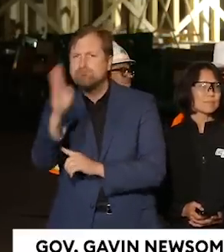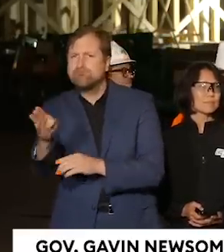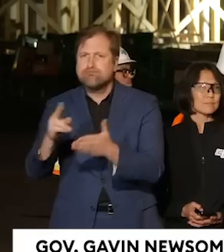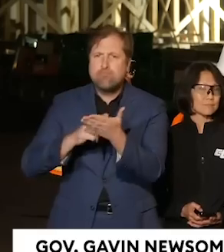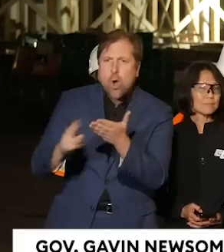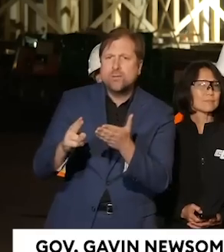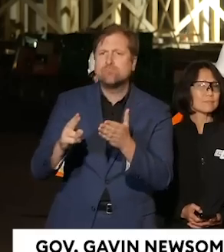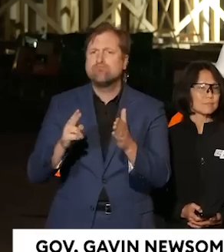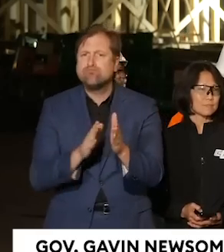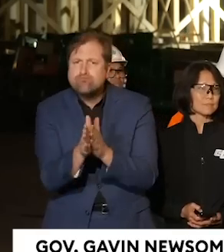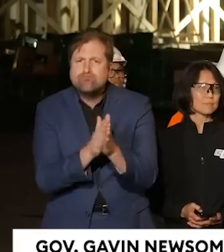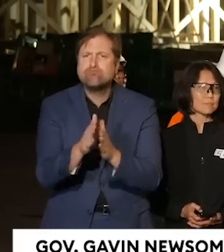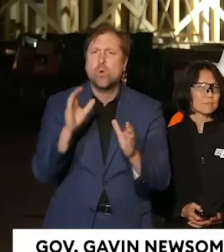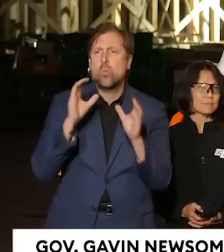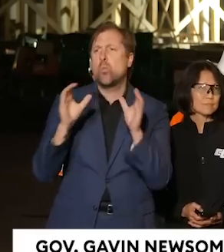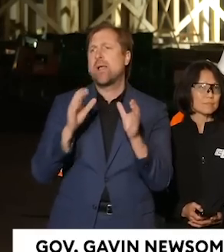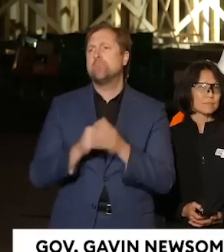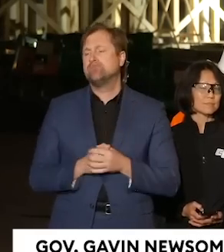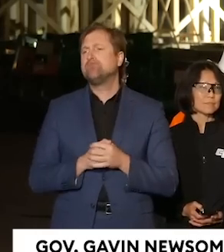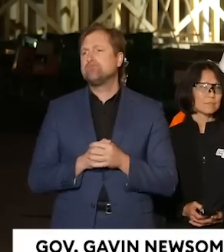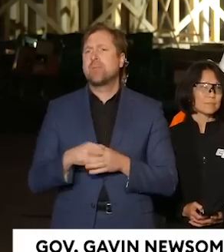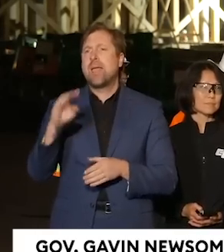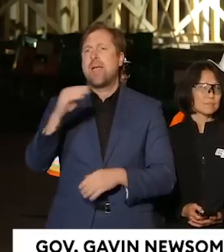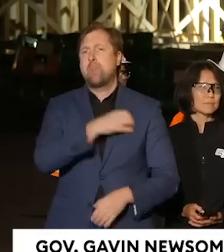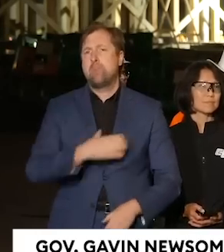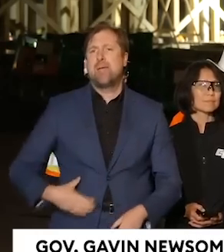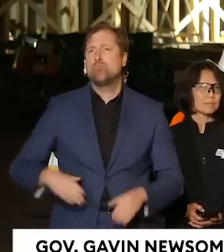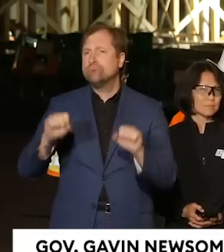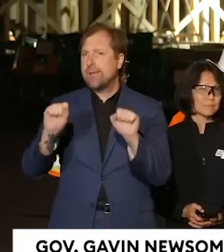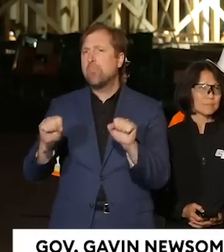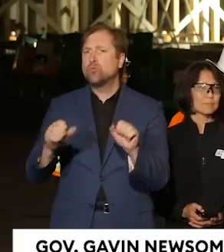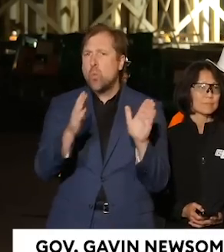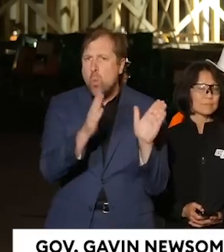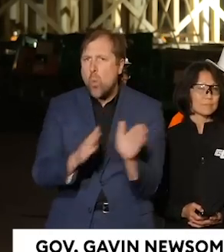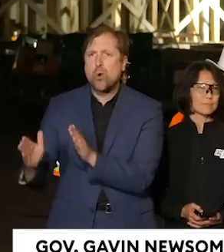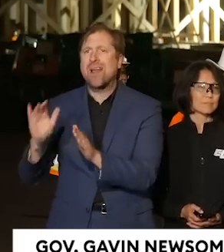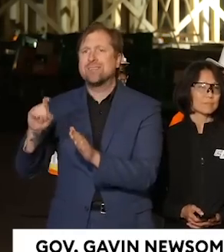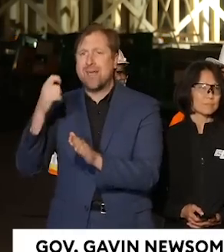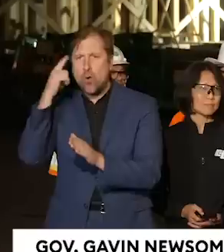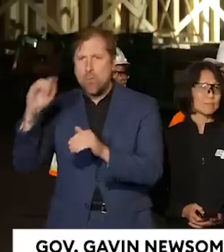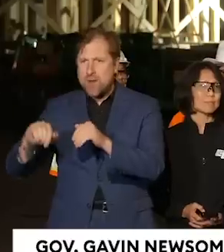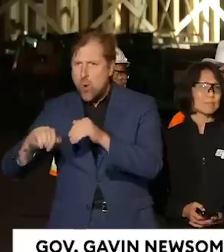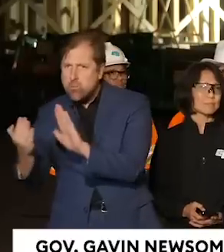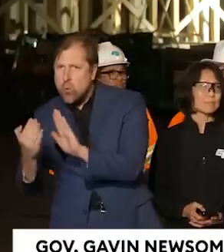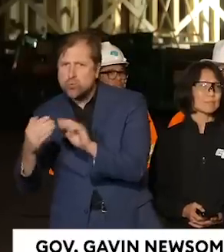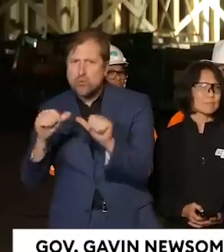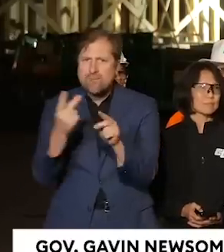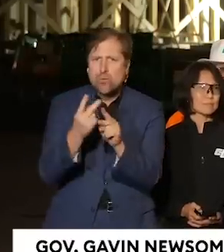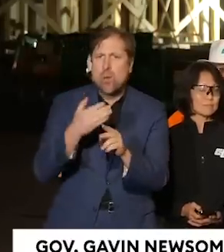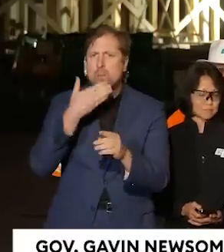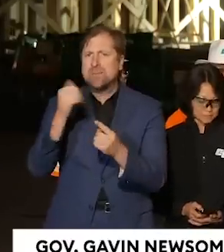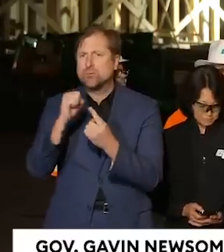communicative, and has been able to organize a whole of government approach to trying to mitigate to the best